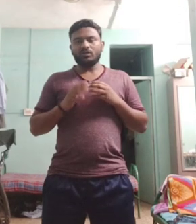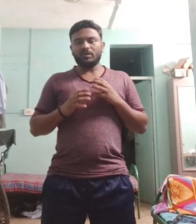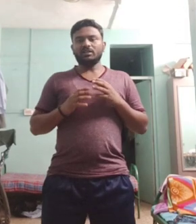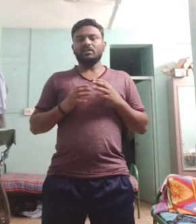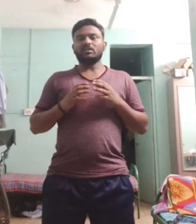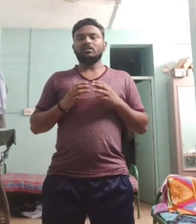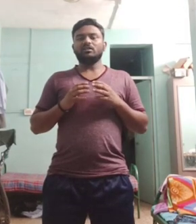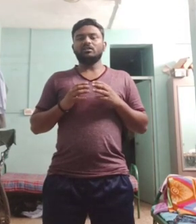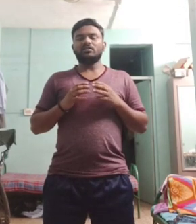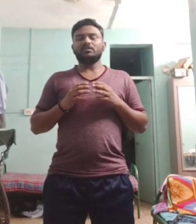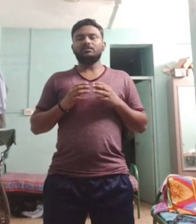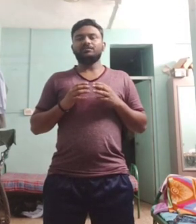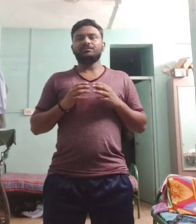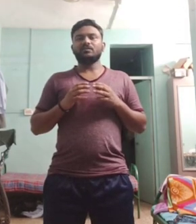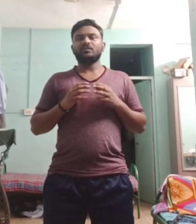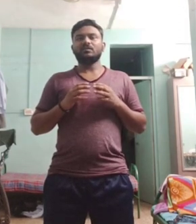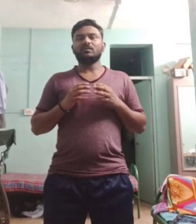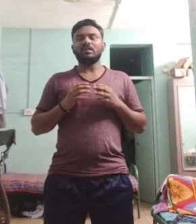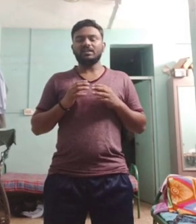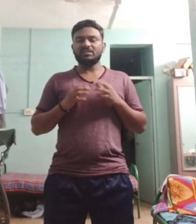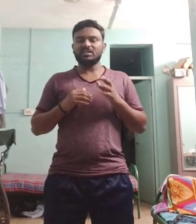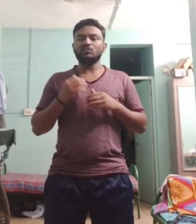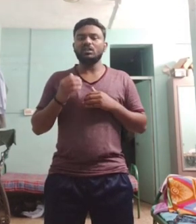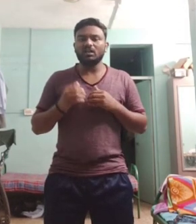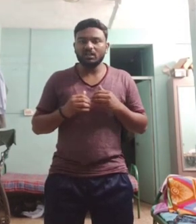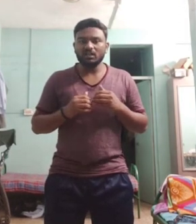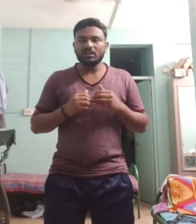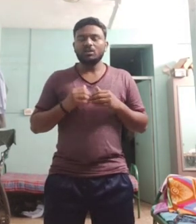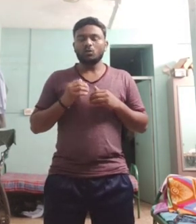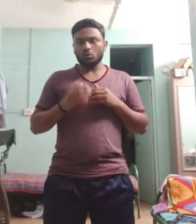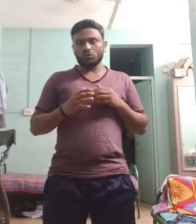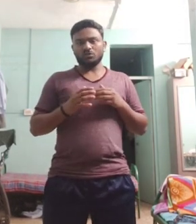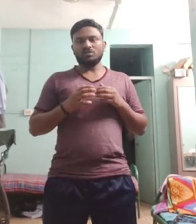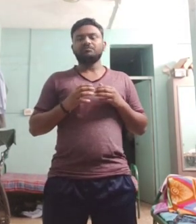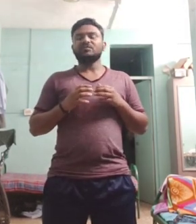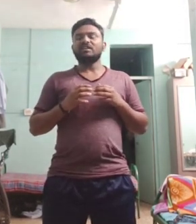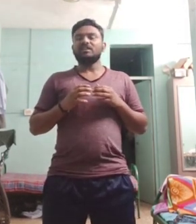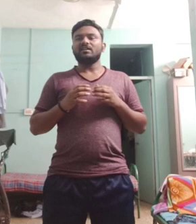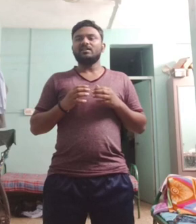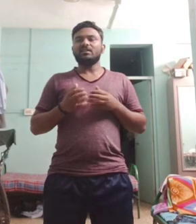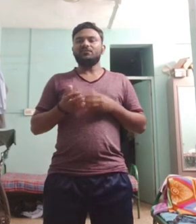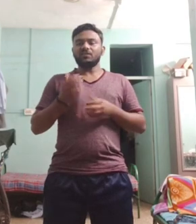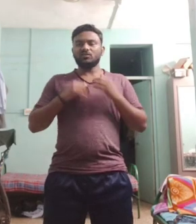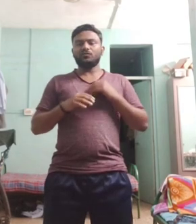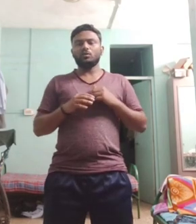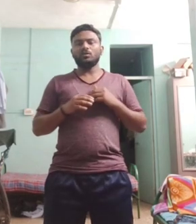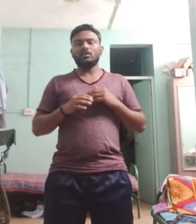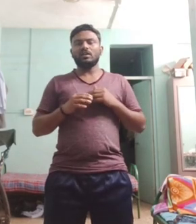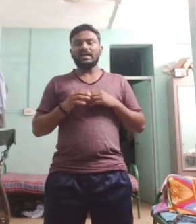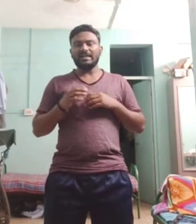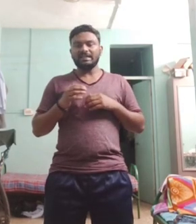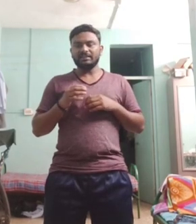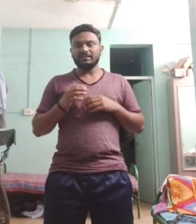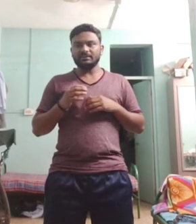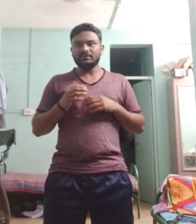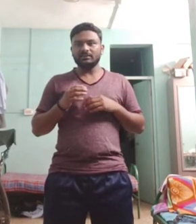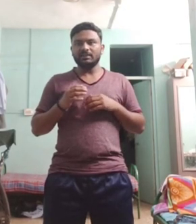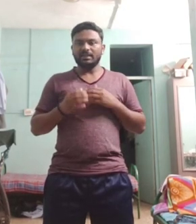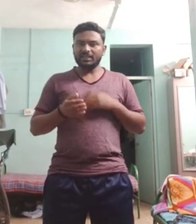get uh, execute our codes. First of all, I'll get